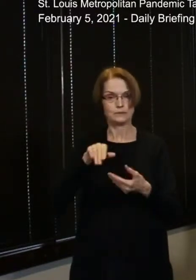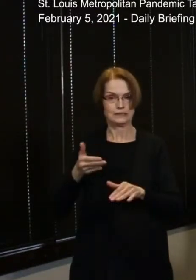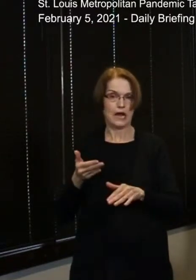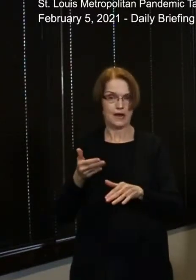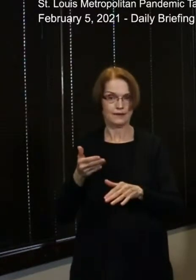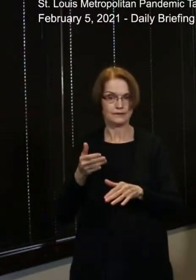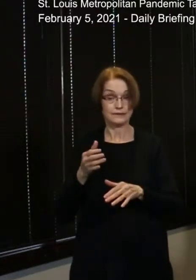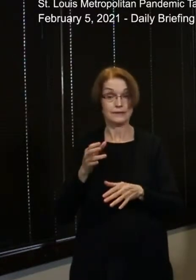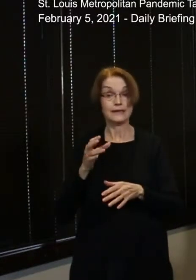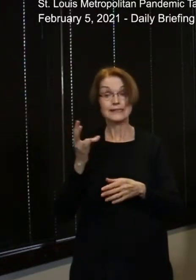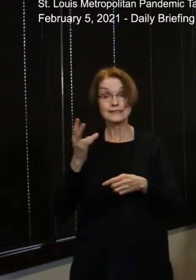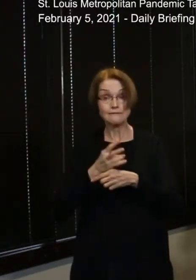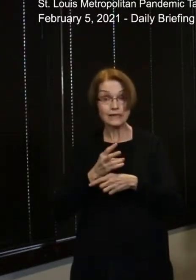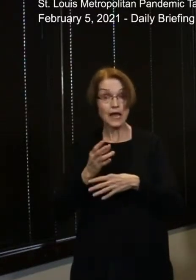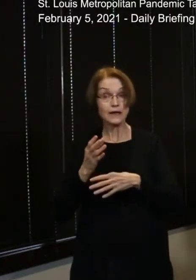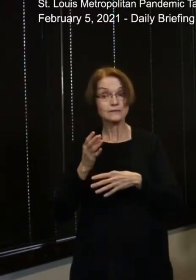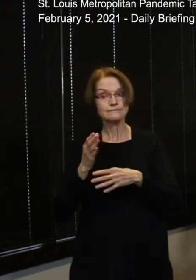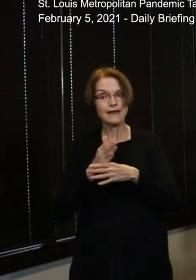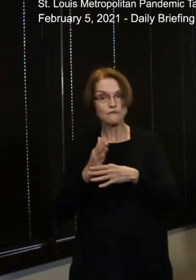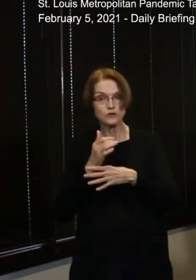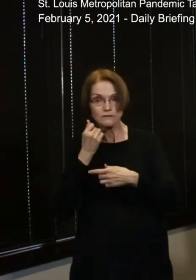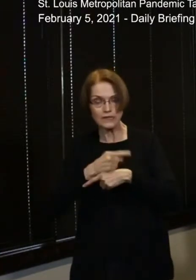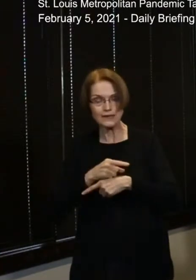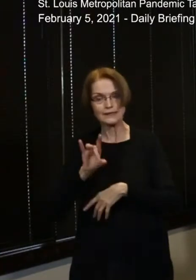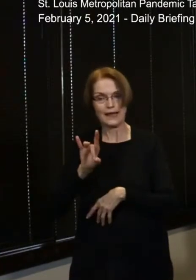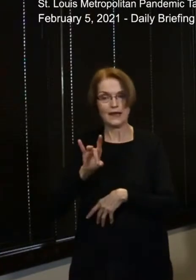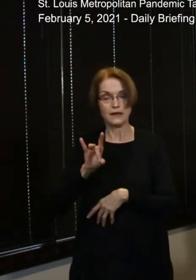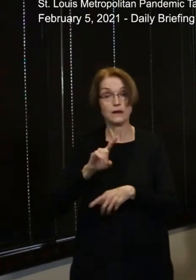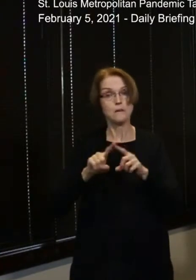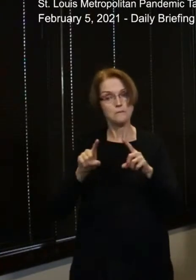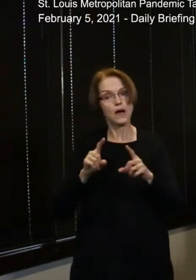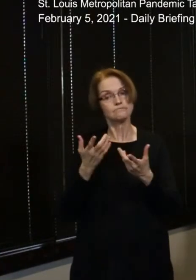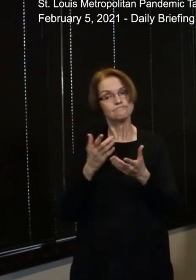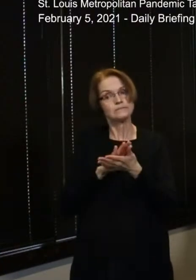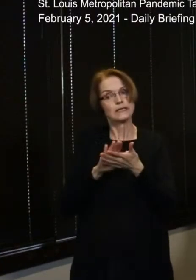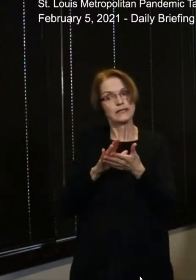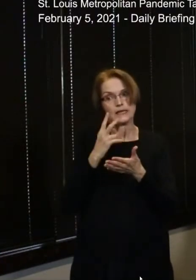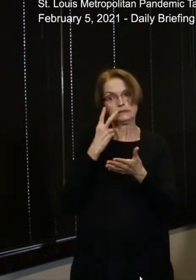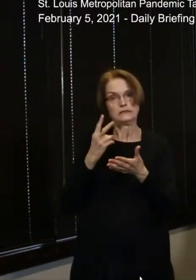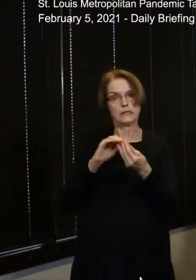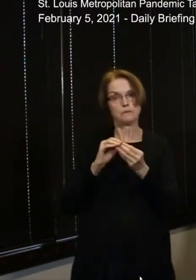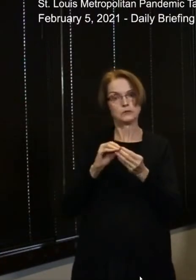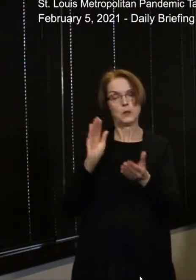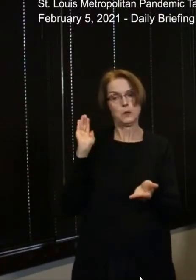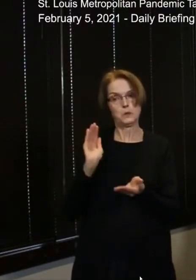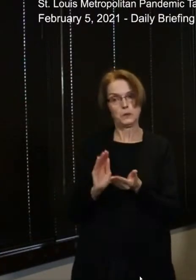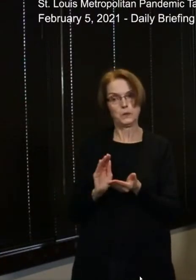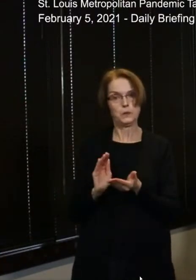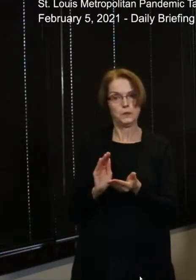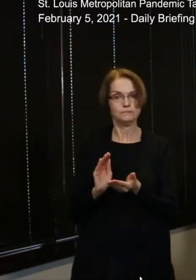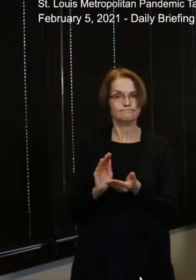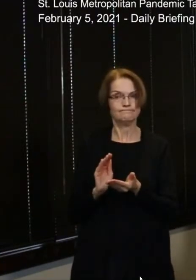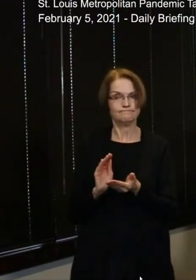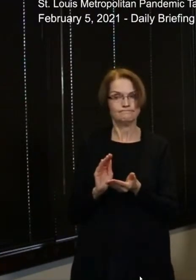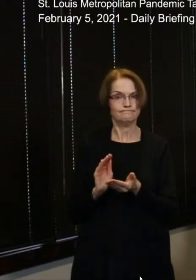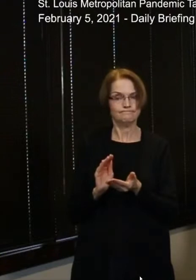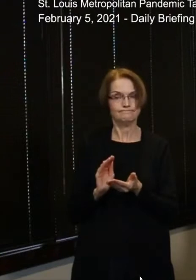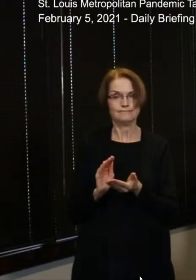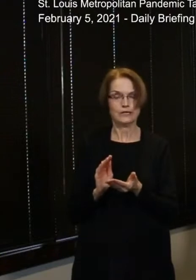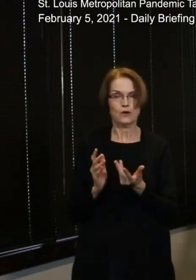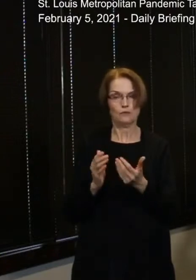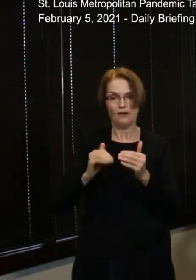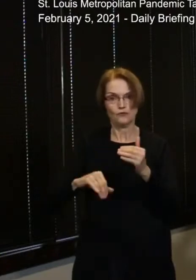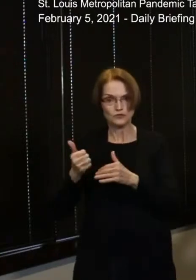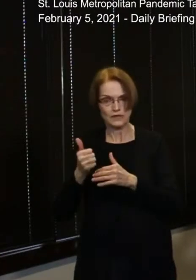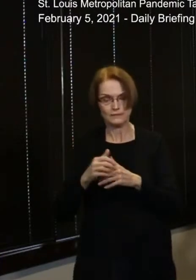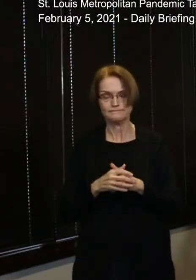rolling 7-day average is 8. But again, it's nice to see these down into the single digits. And again, we just include